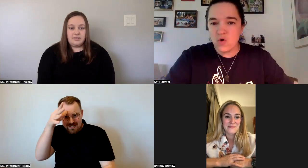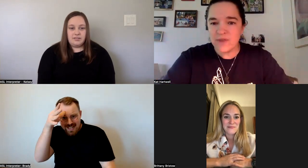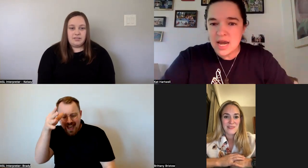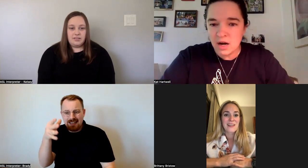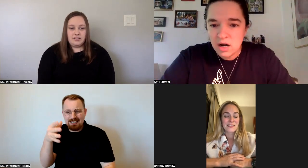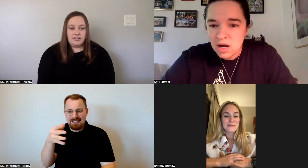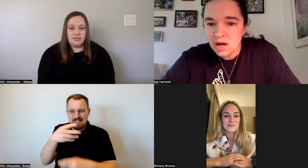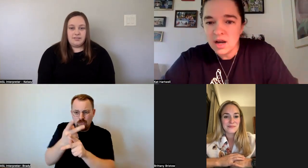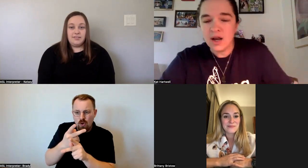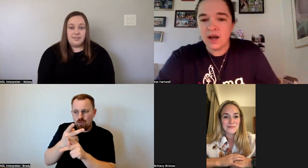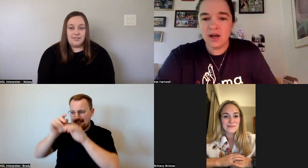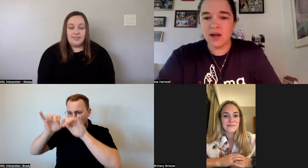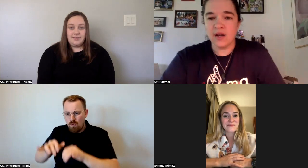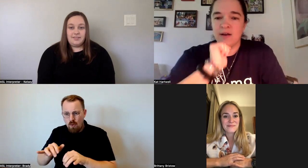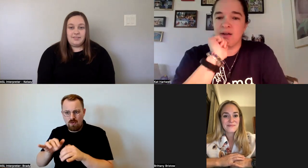wrote the movie?